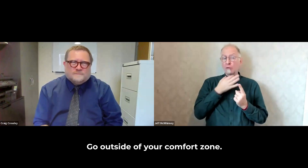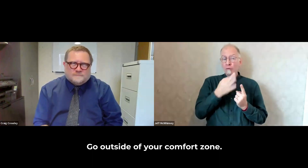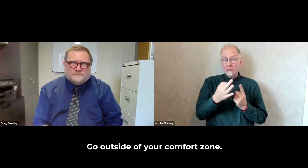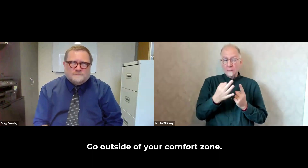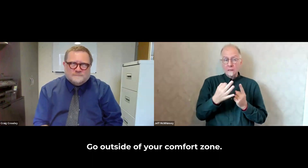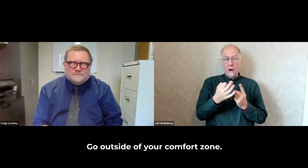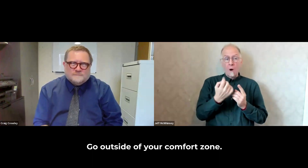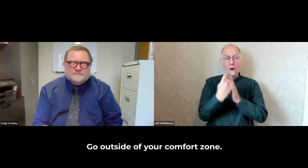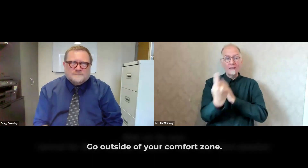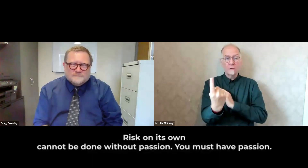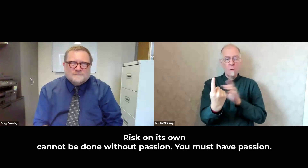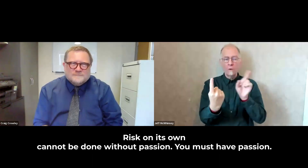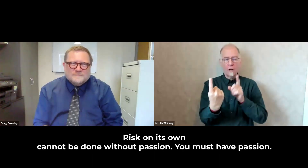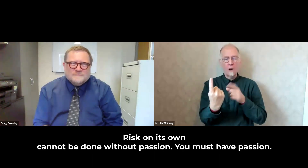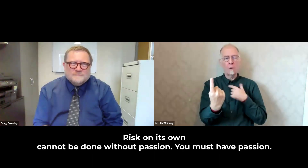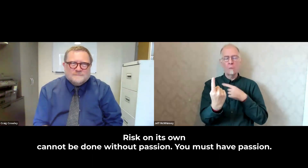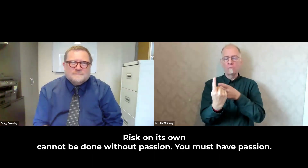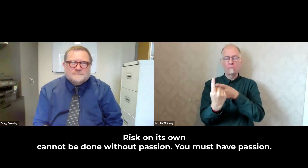comfort zone.